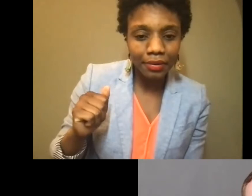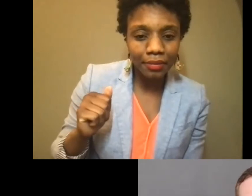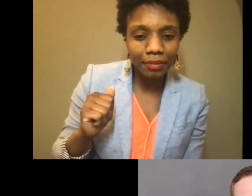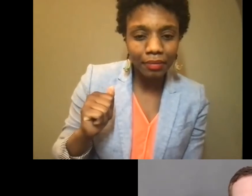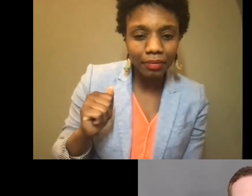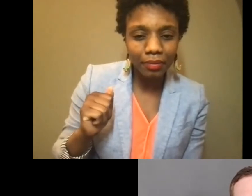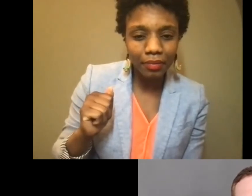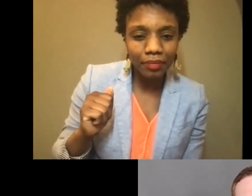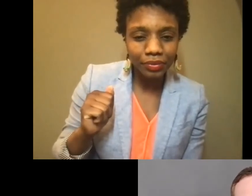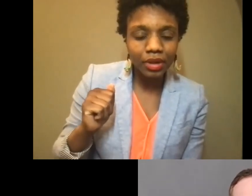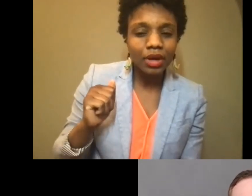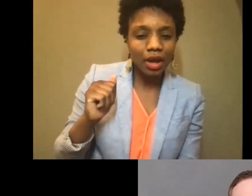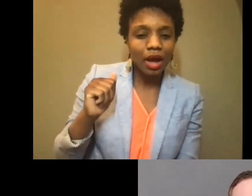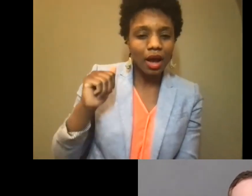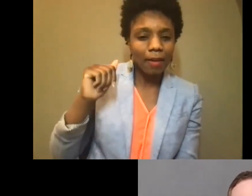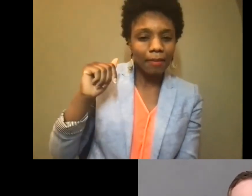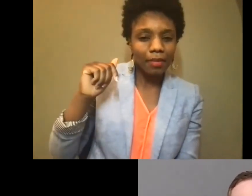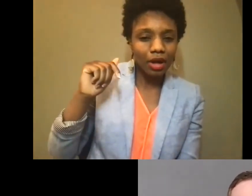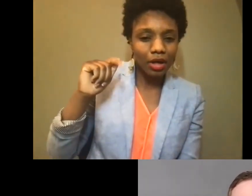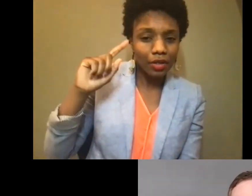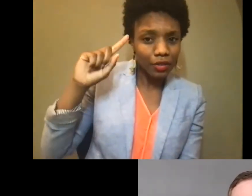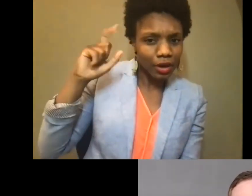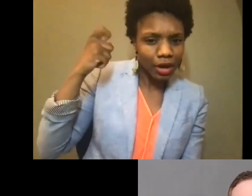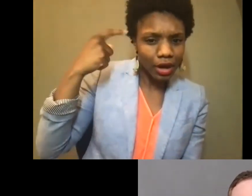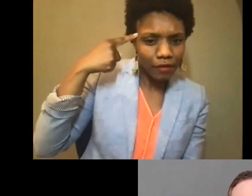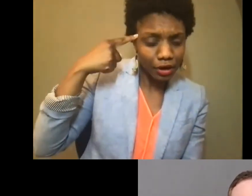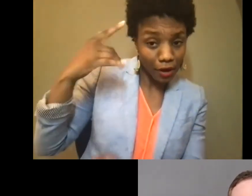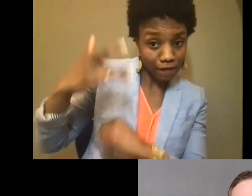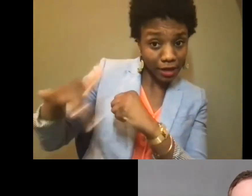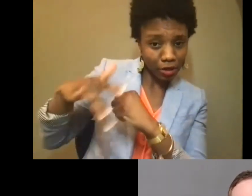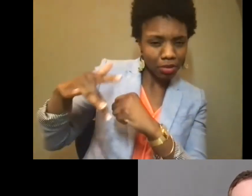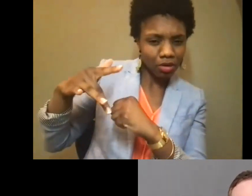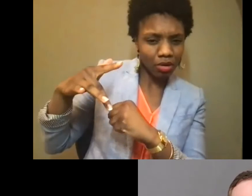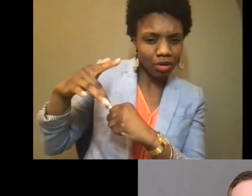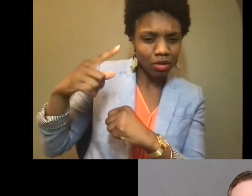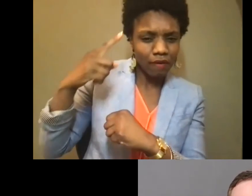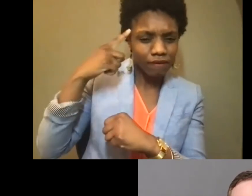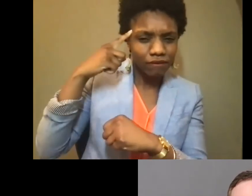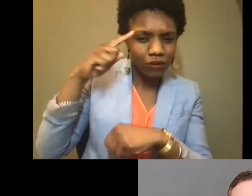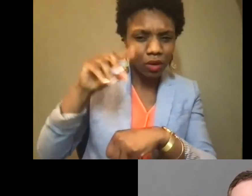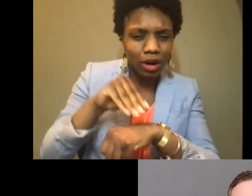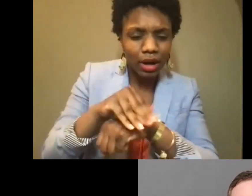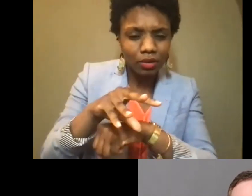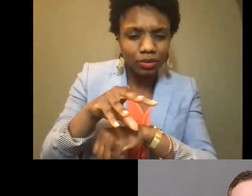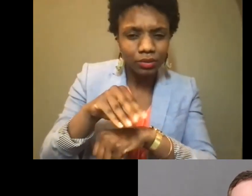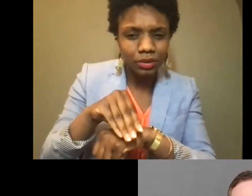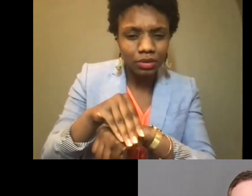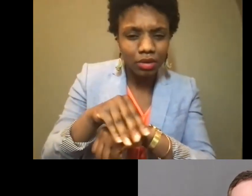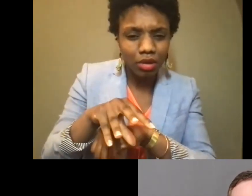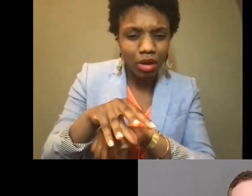the Governor's Disability Council, I don't know if there's an opportunity to add a share over